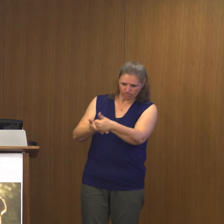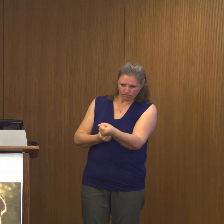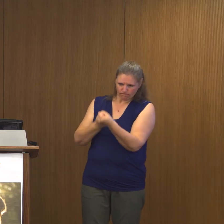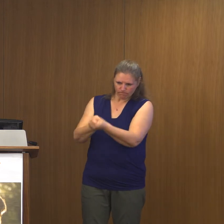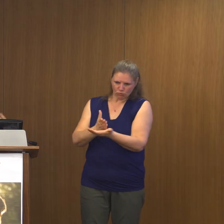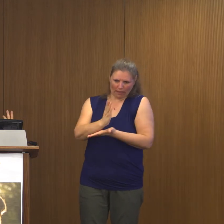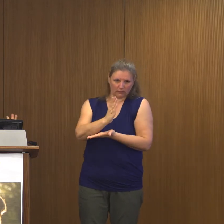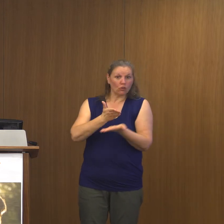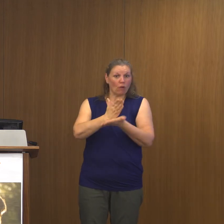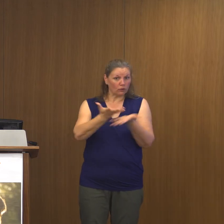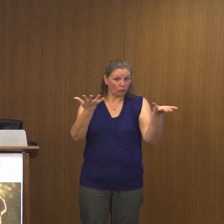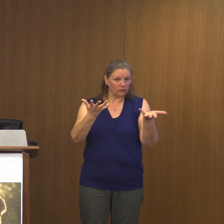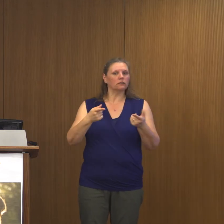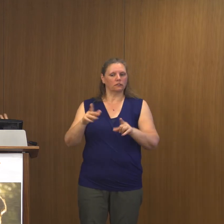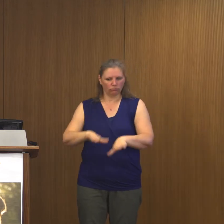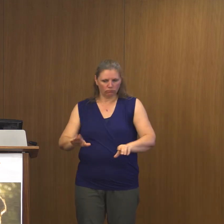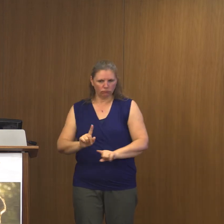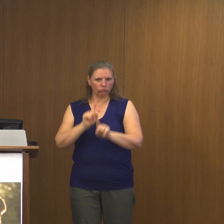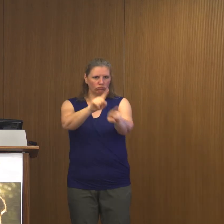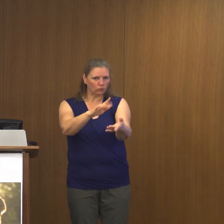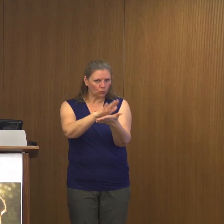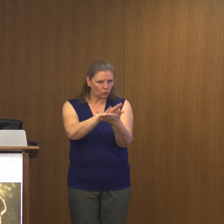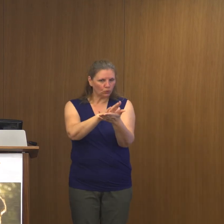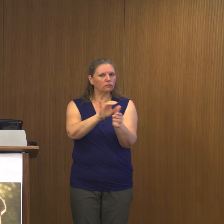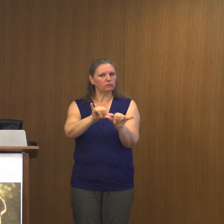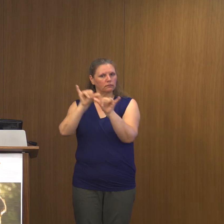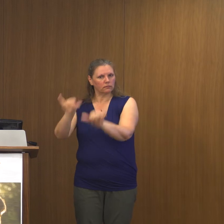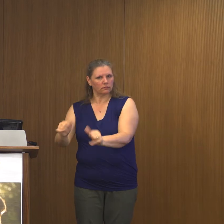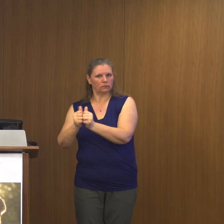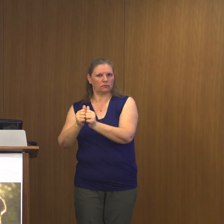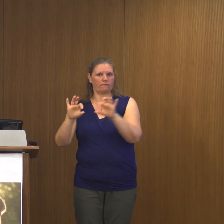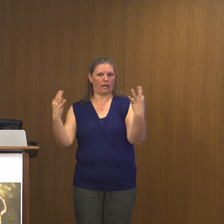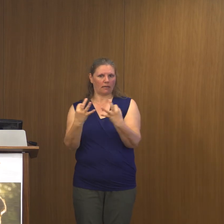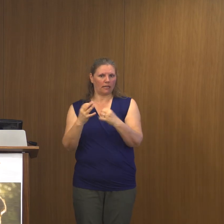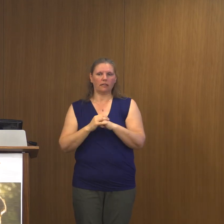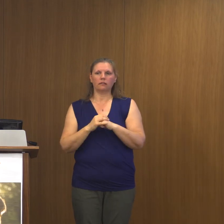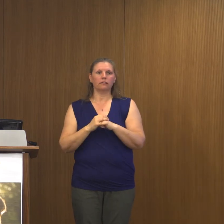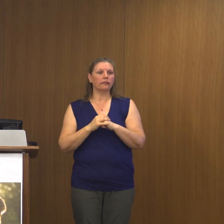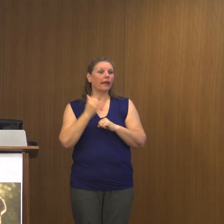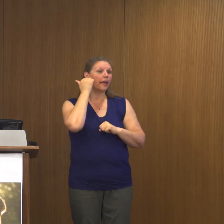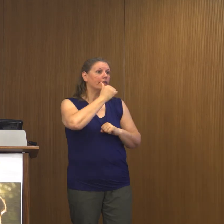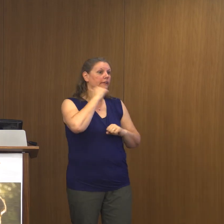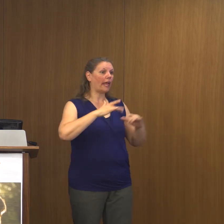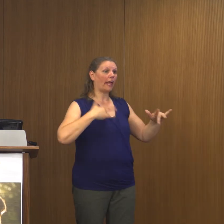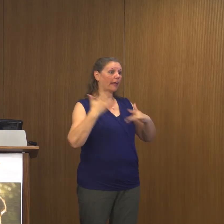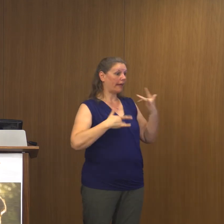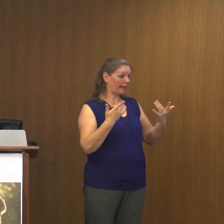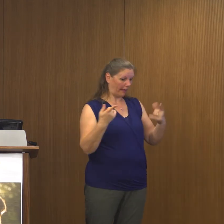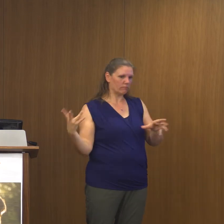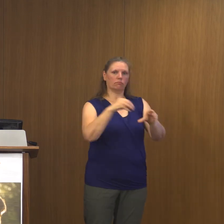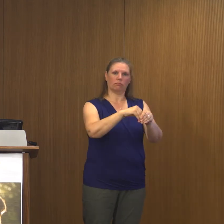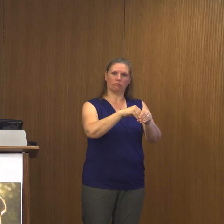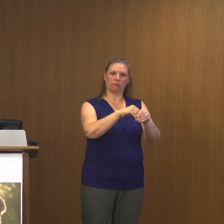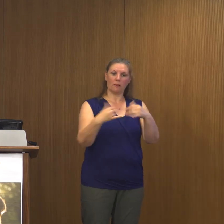go to school, to be with their family, to participate in communities of daily life, to be playing, right, where they want to make